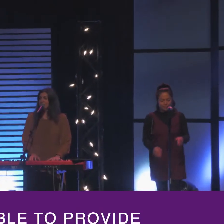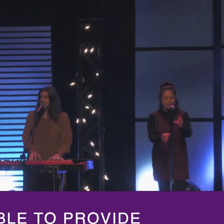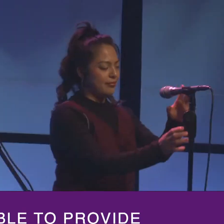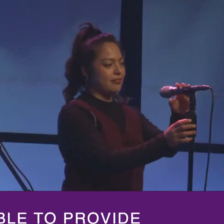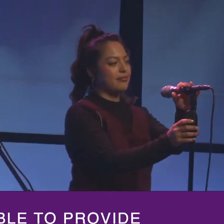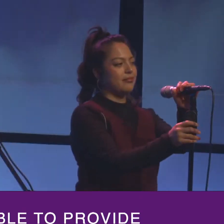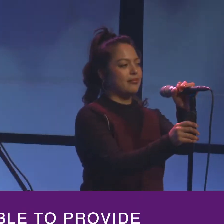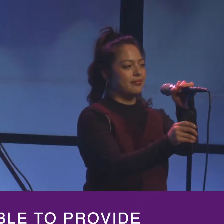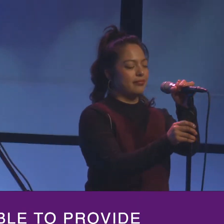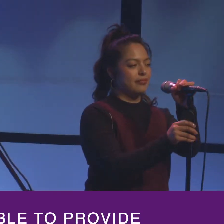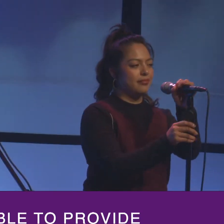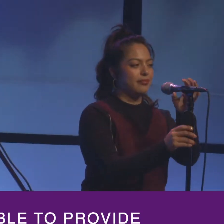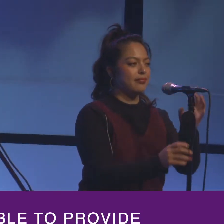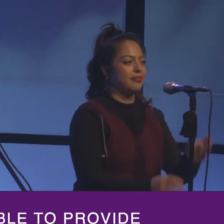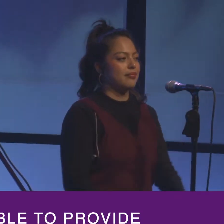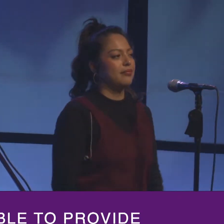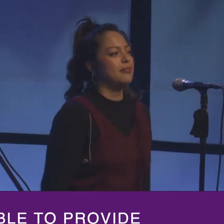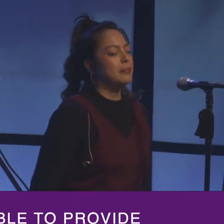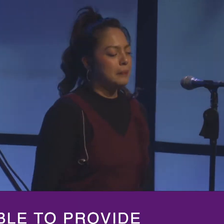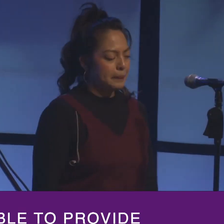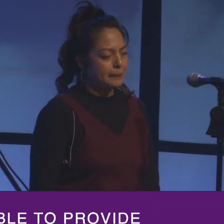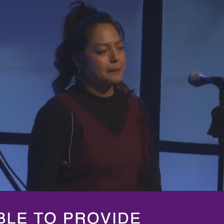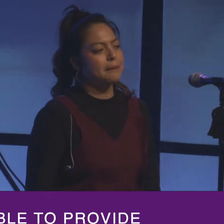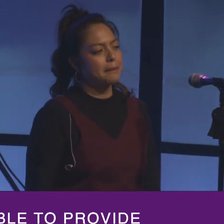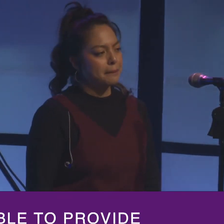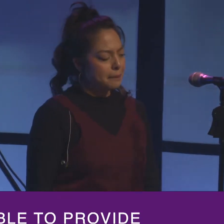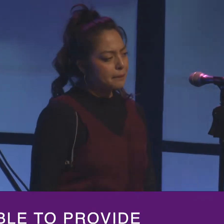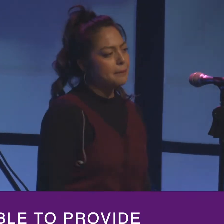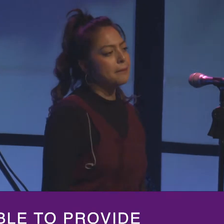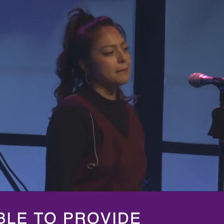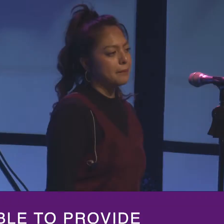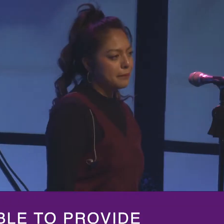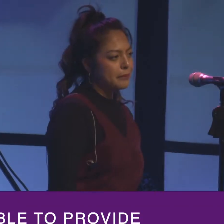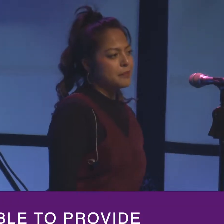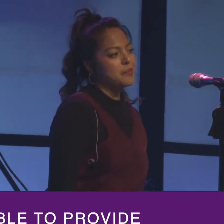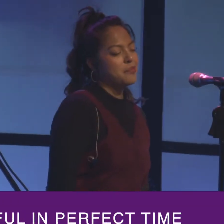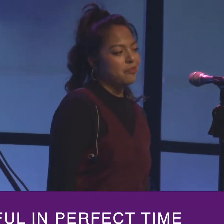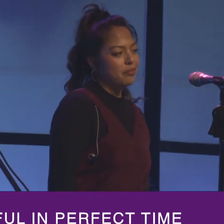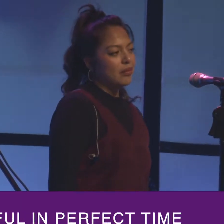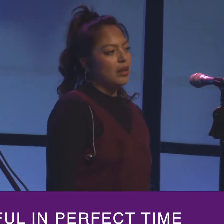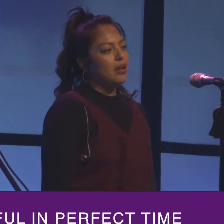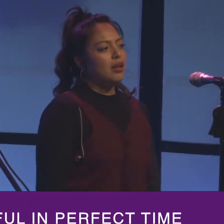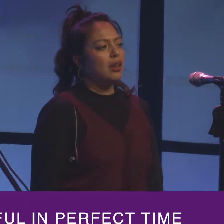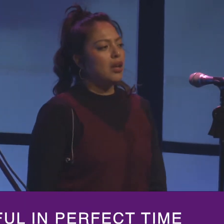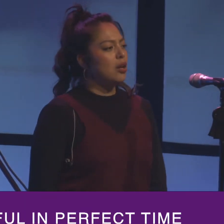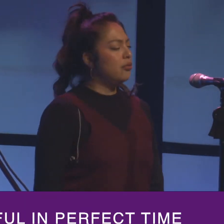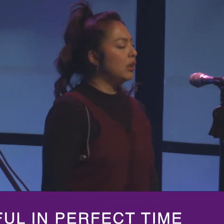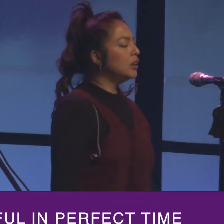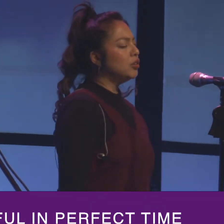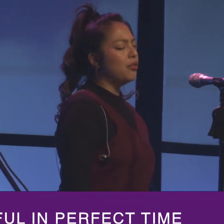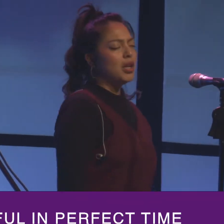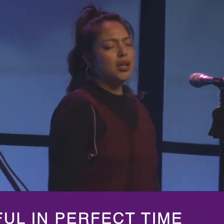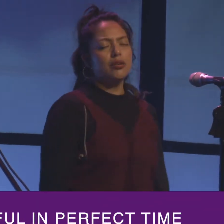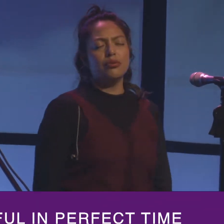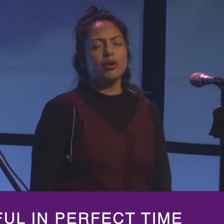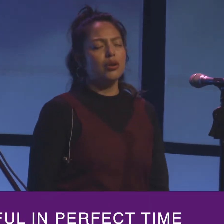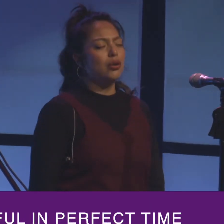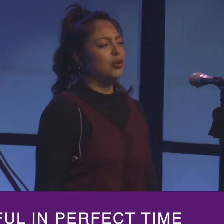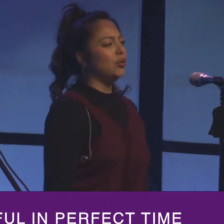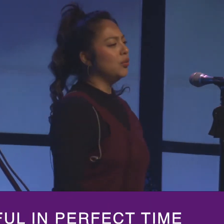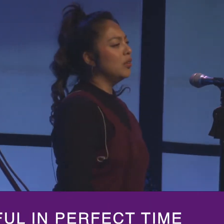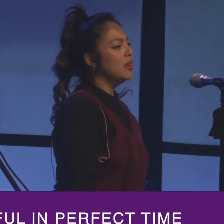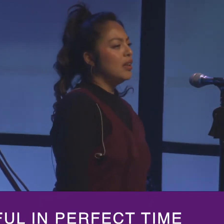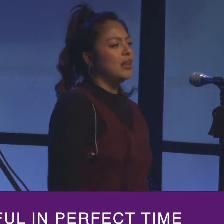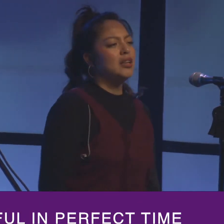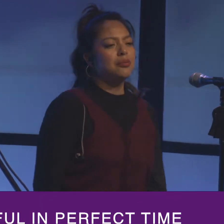Love is able to provide. Love